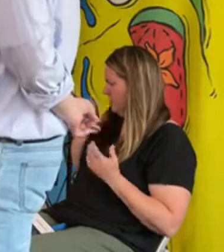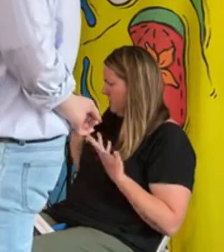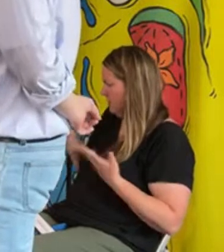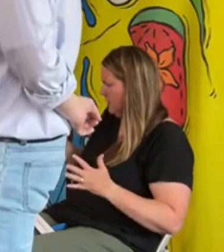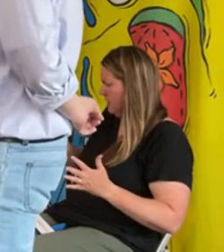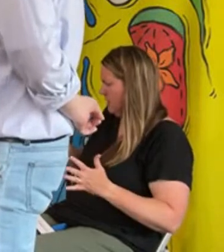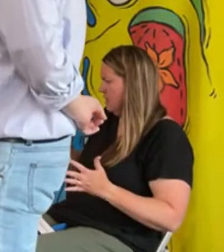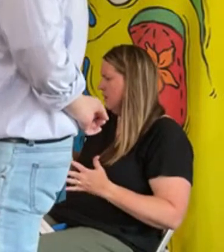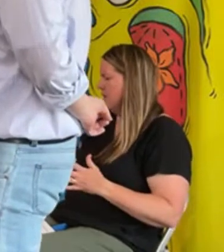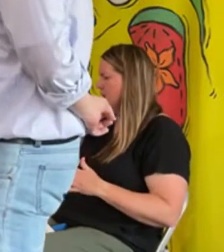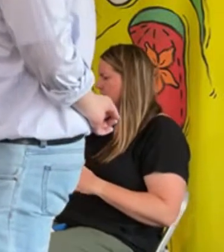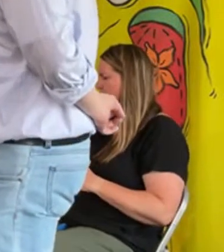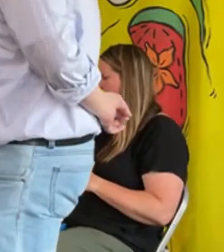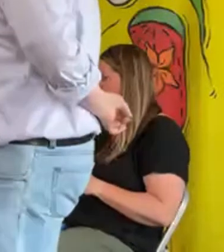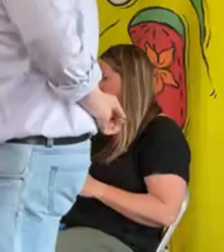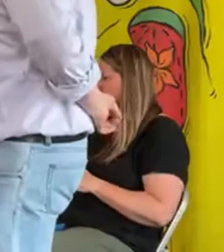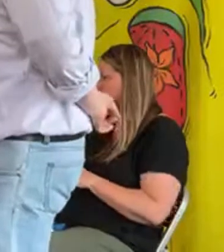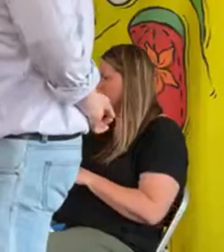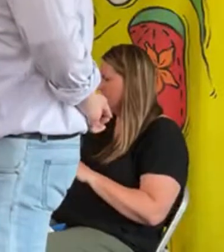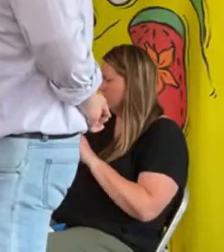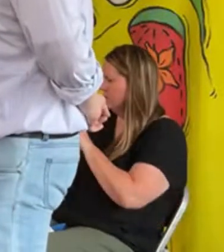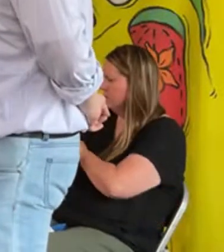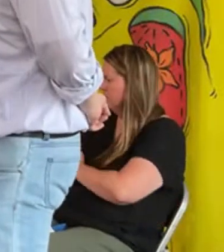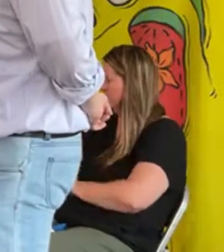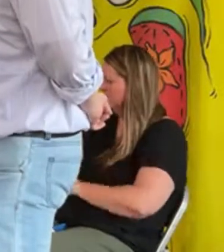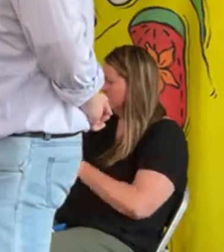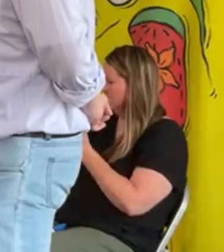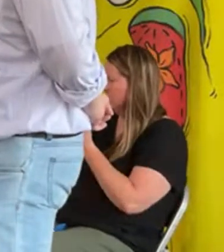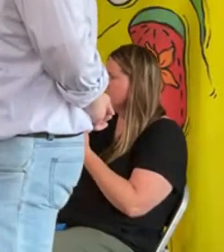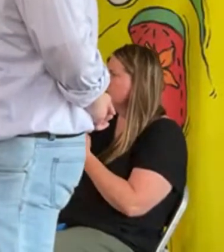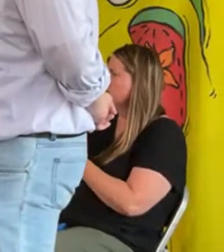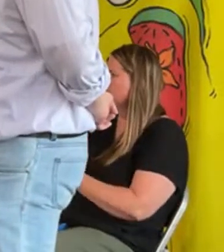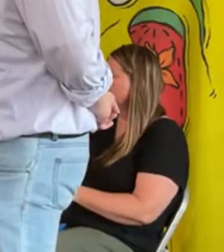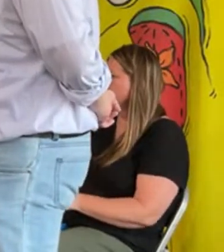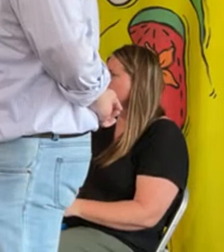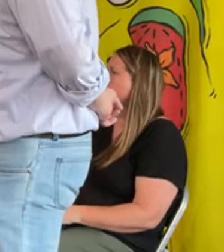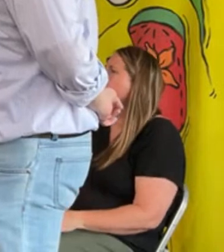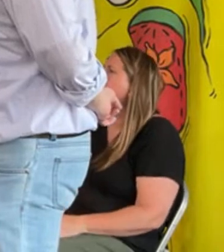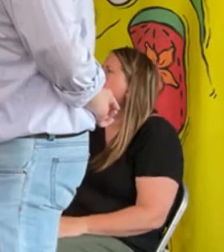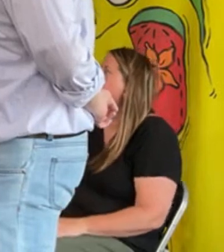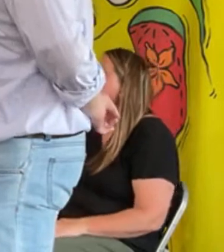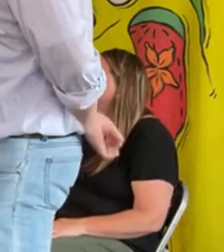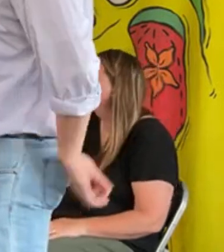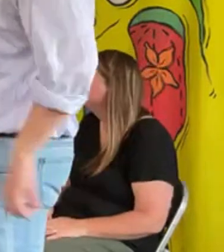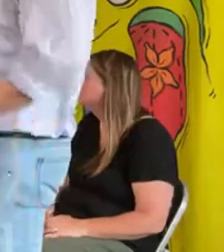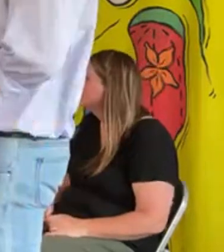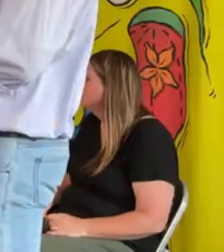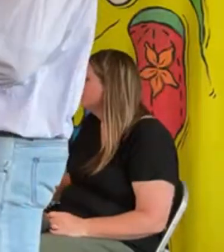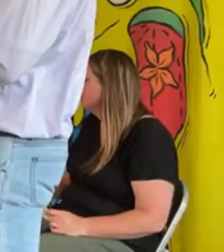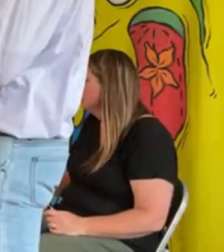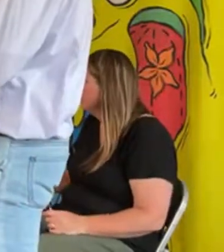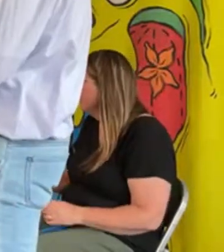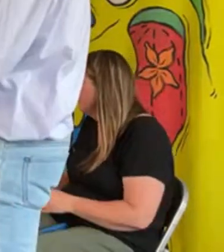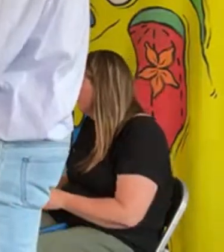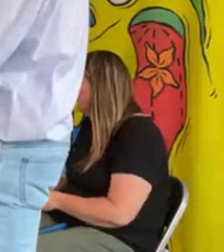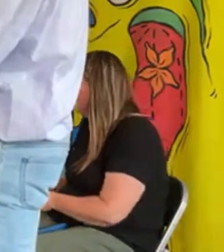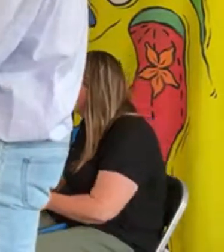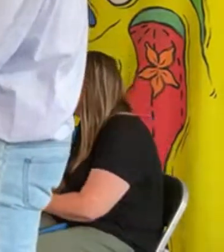is already a finger flipped at the sky.